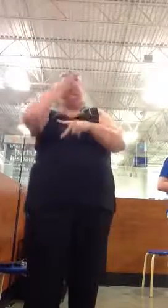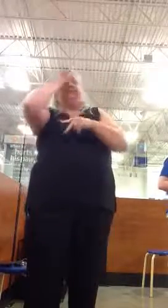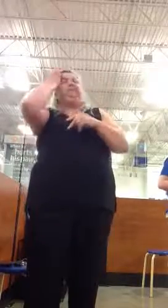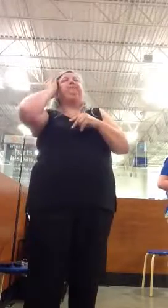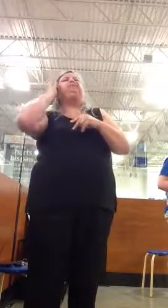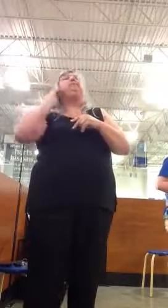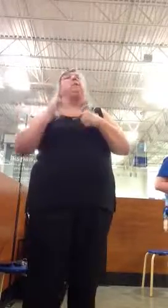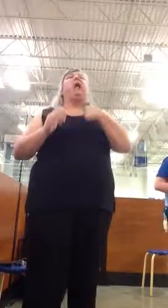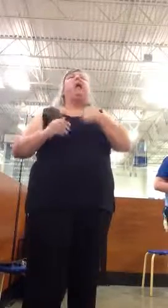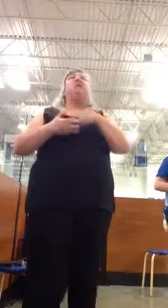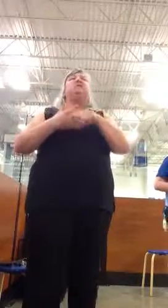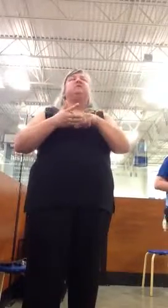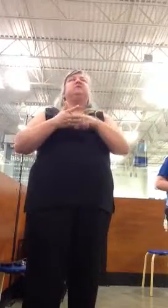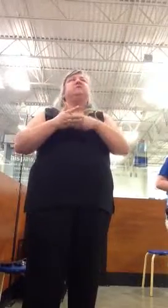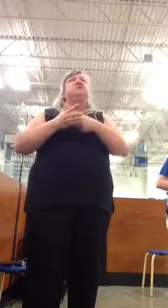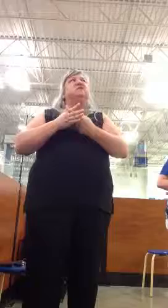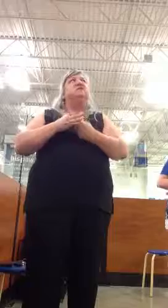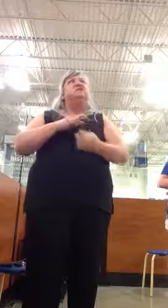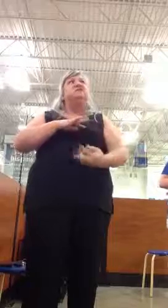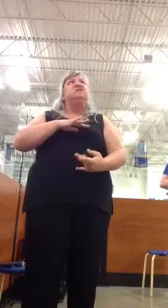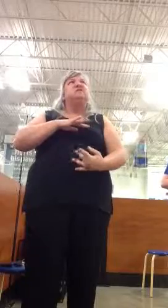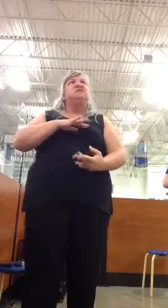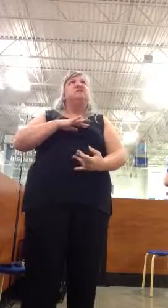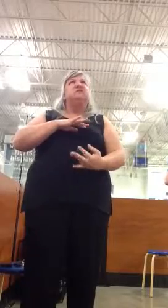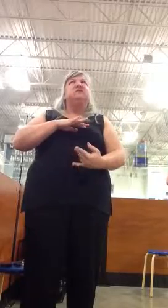getting frustrated because it was on mortgages.